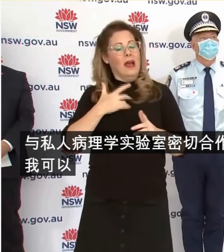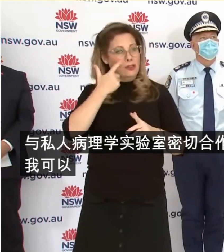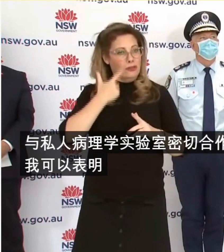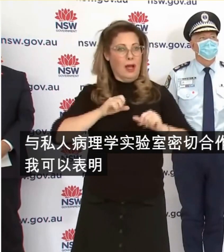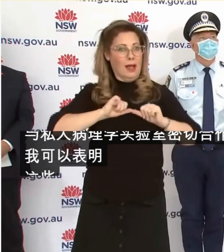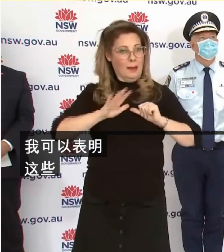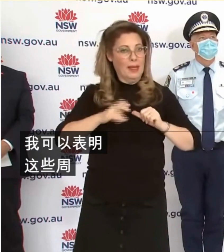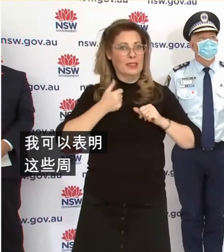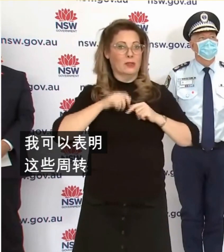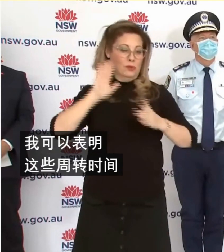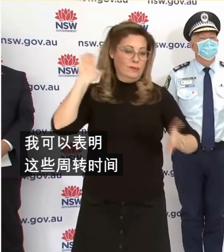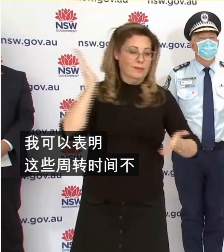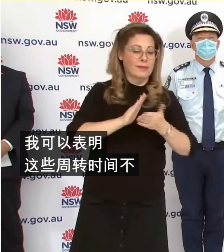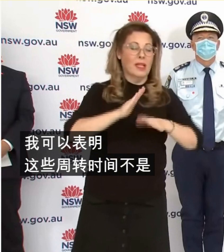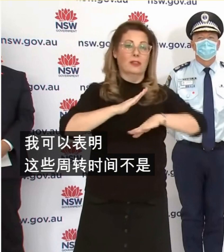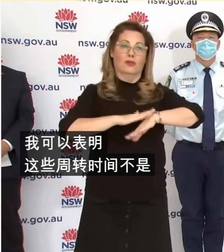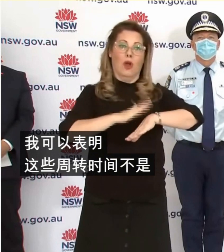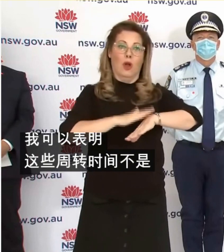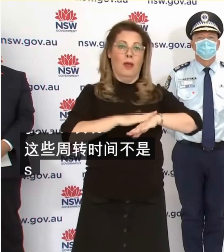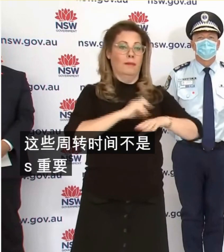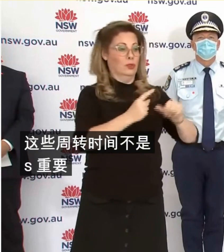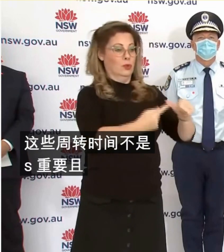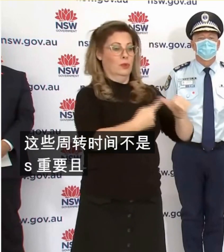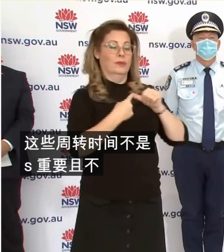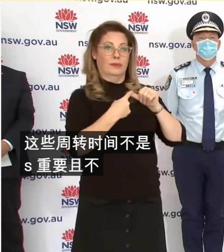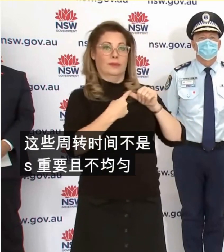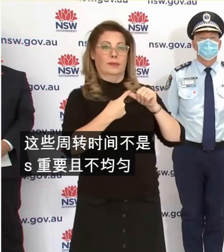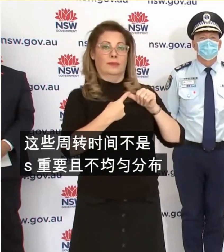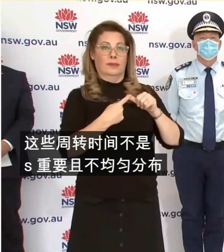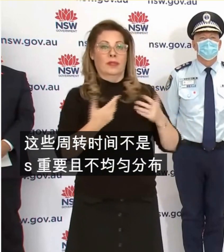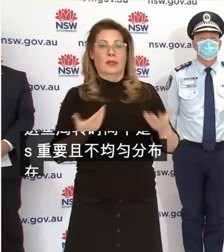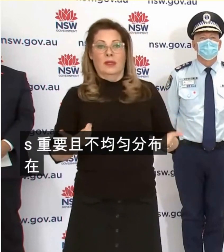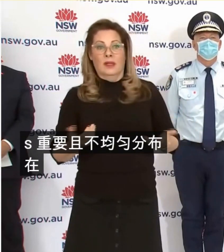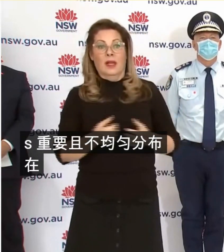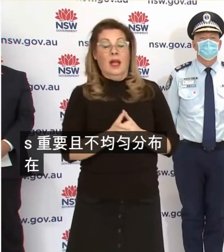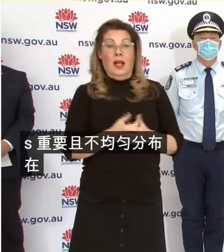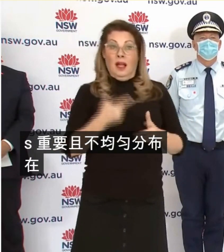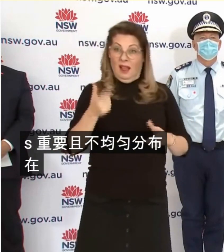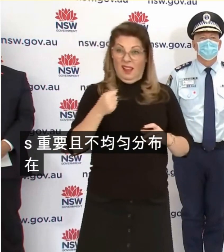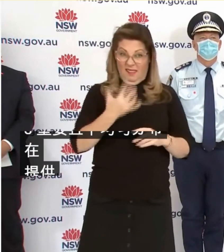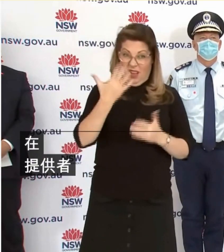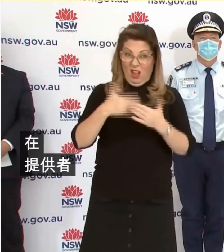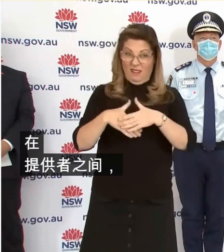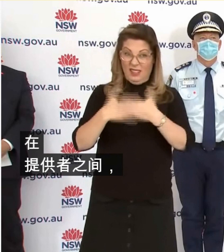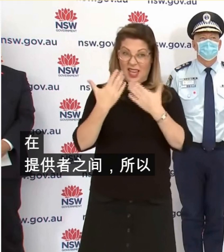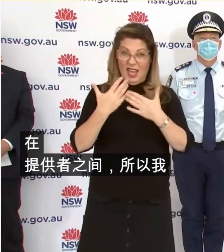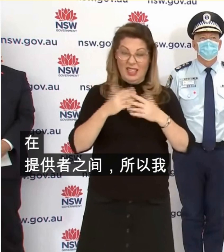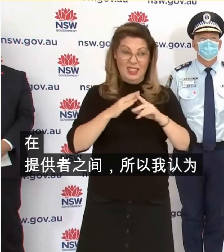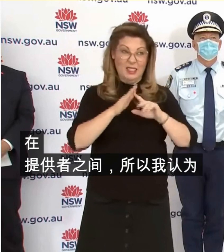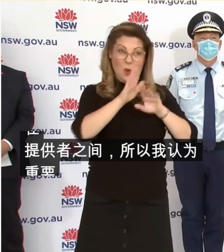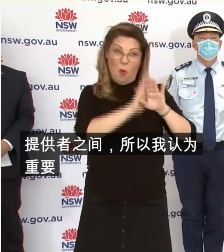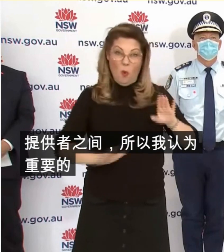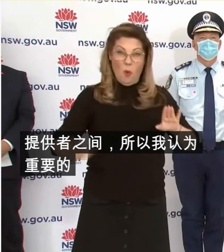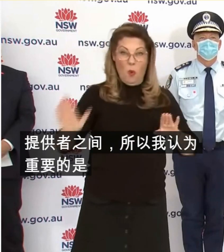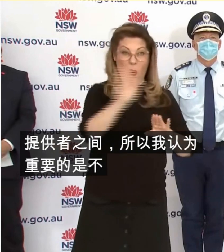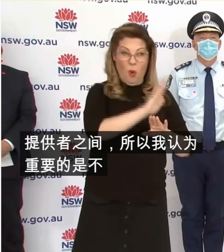I just indicate that those turnaround times are not significant, are not evenly distributed across providers. So I